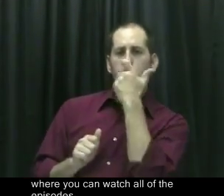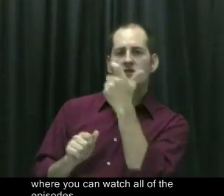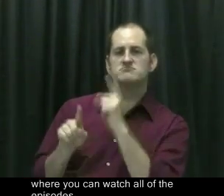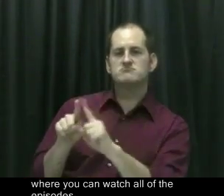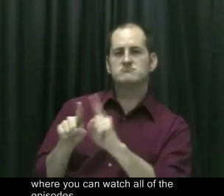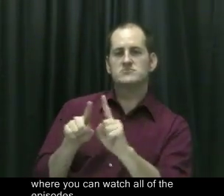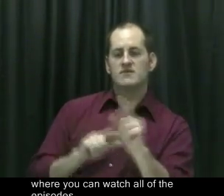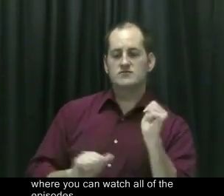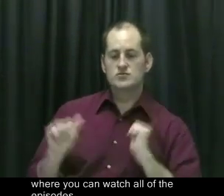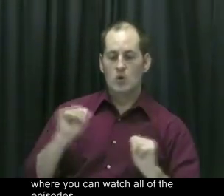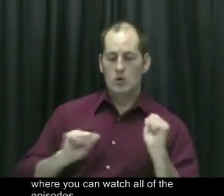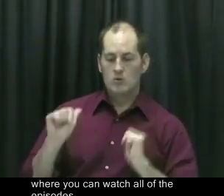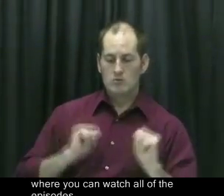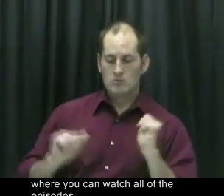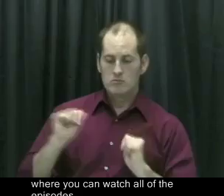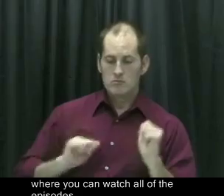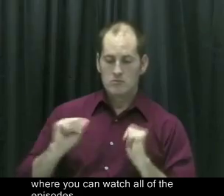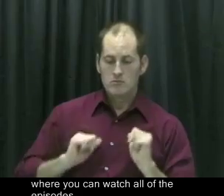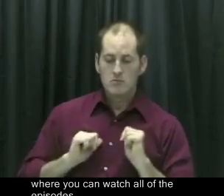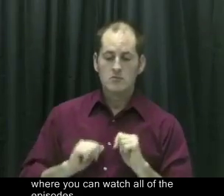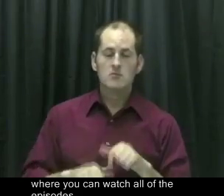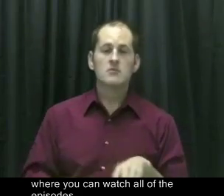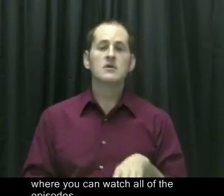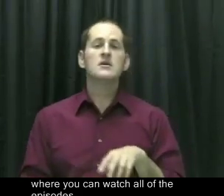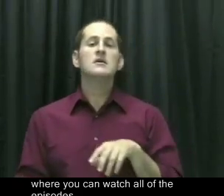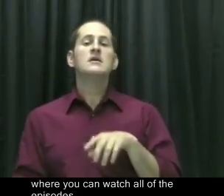where you can watch all of the episodes.